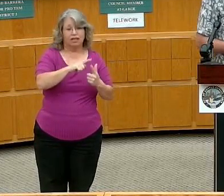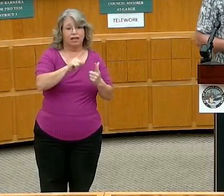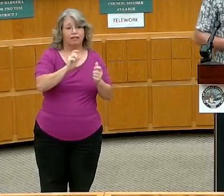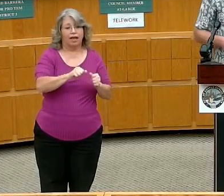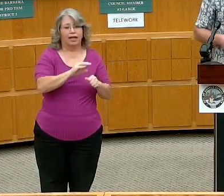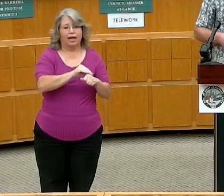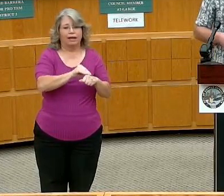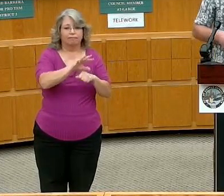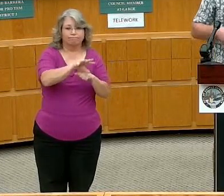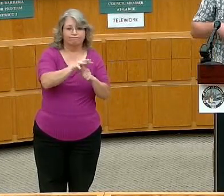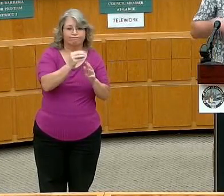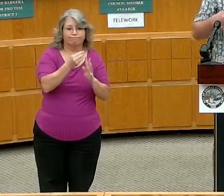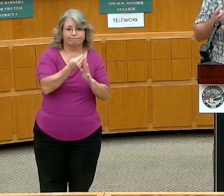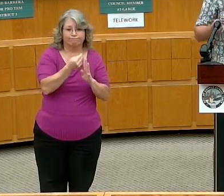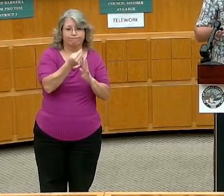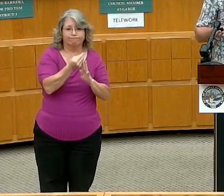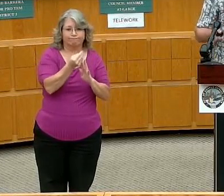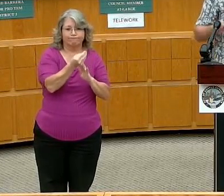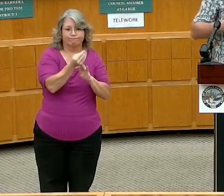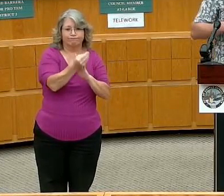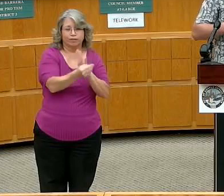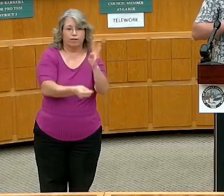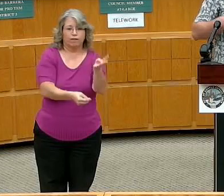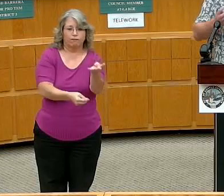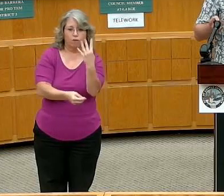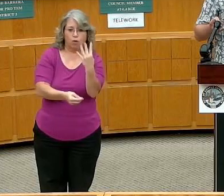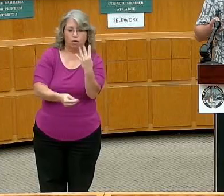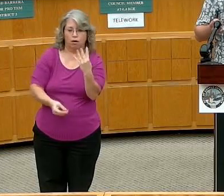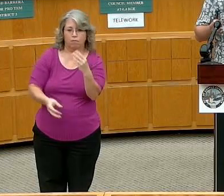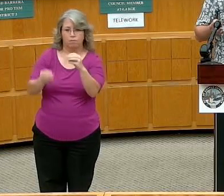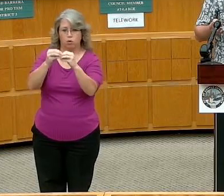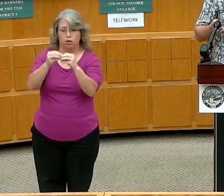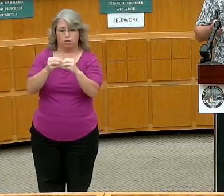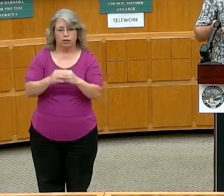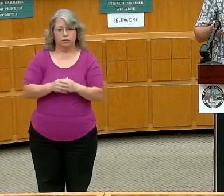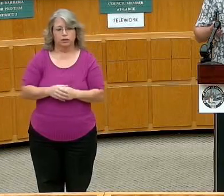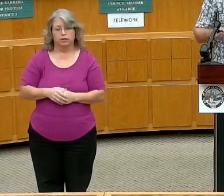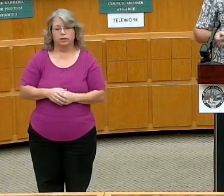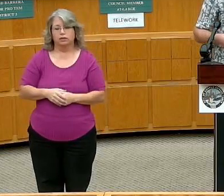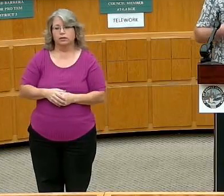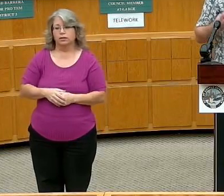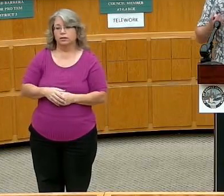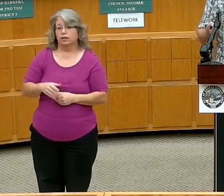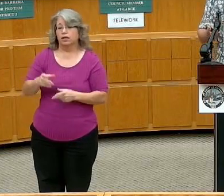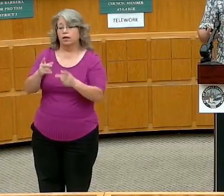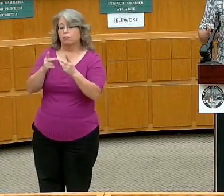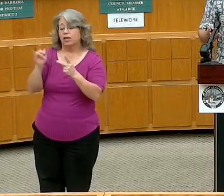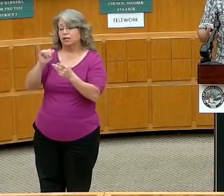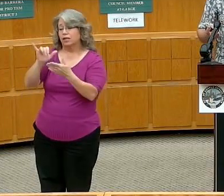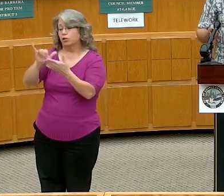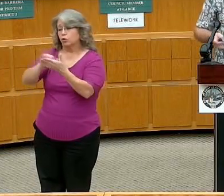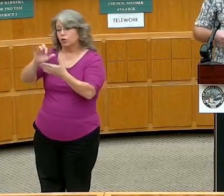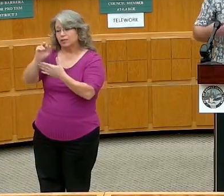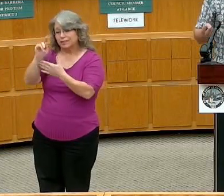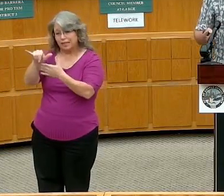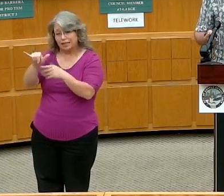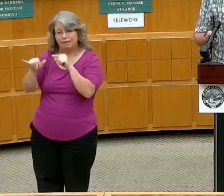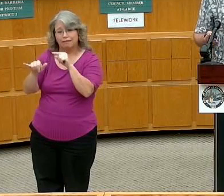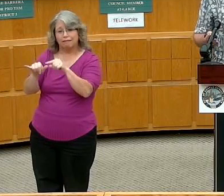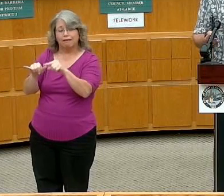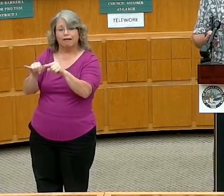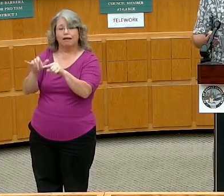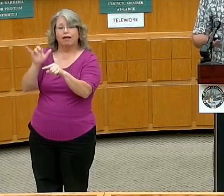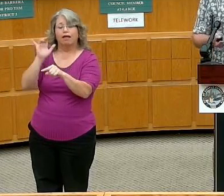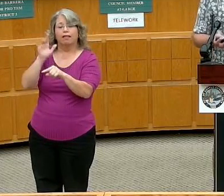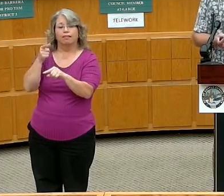see in a place like New York City, their RO there is probably much higher. I've been to New York City a few times. I can't walk down the